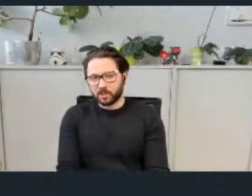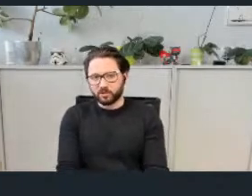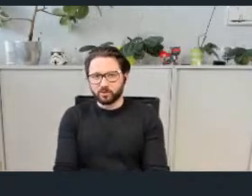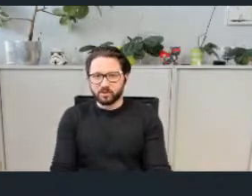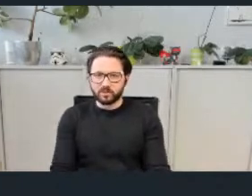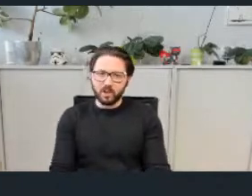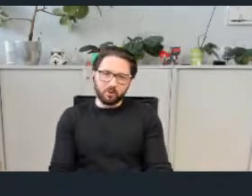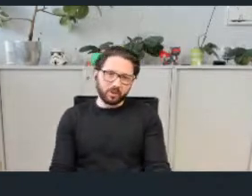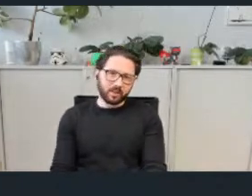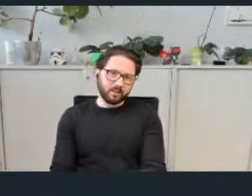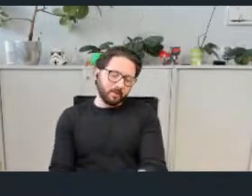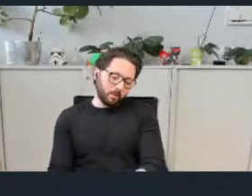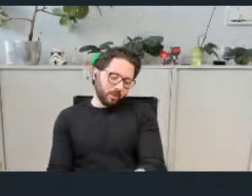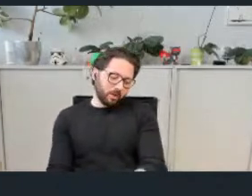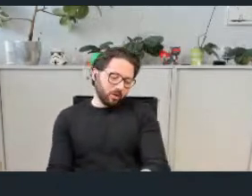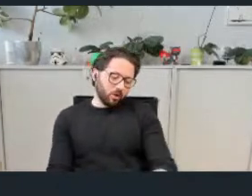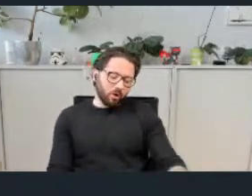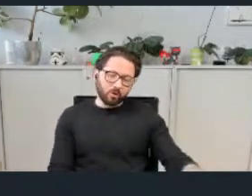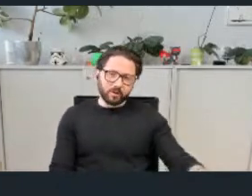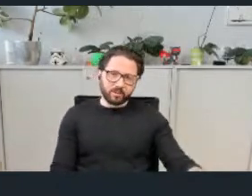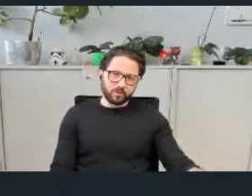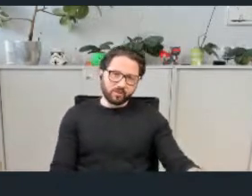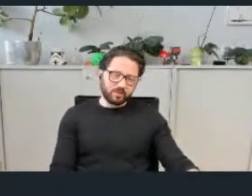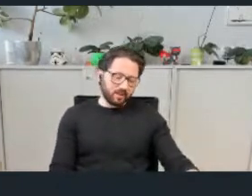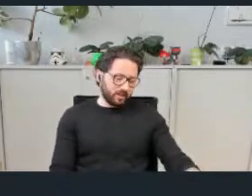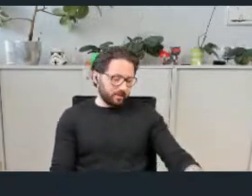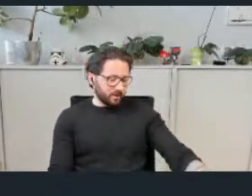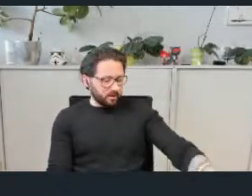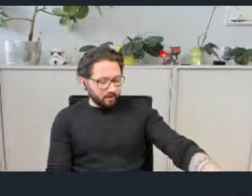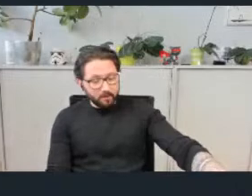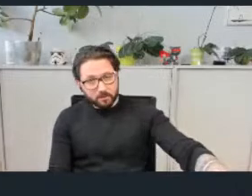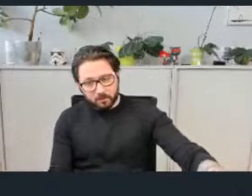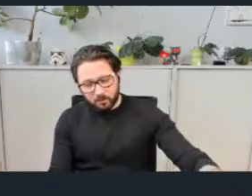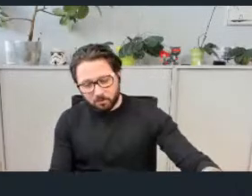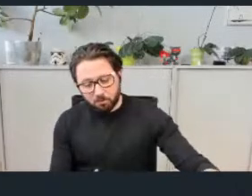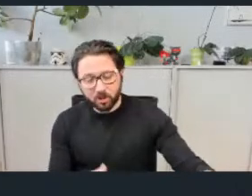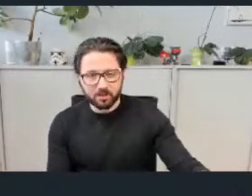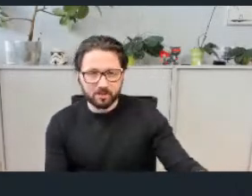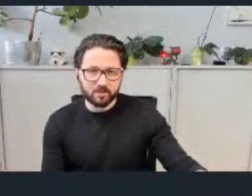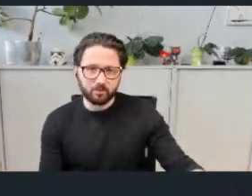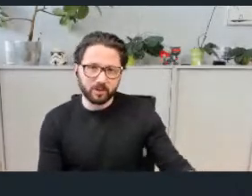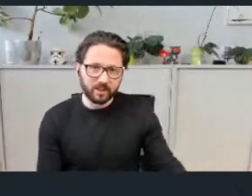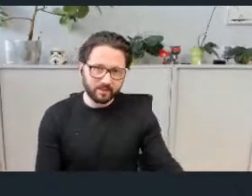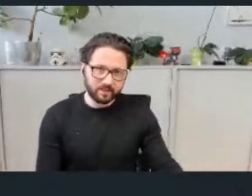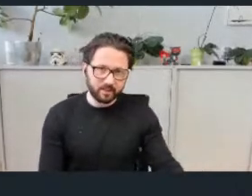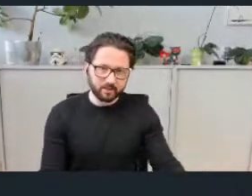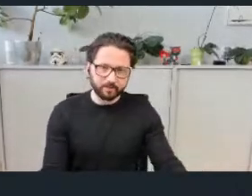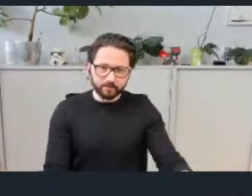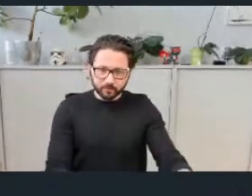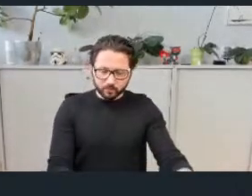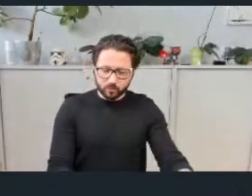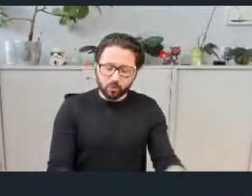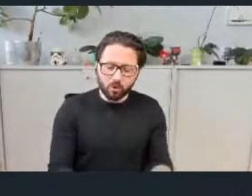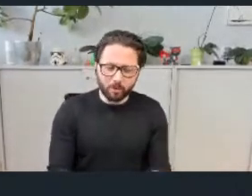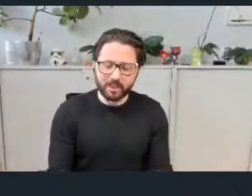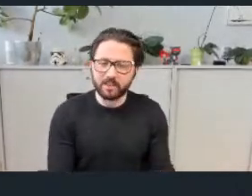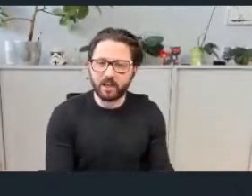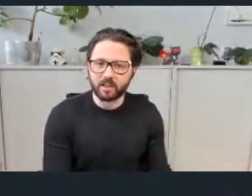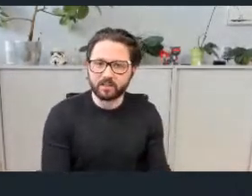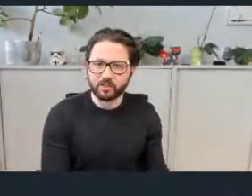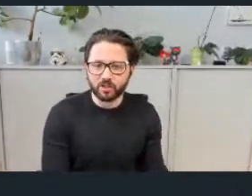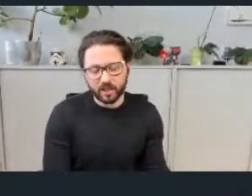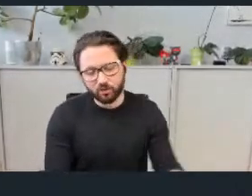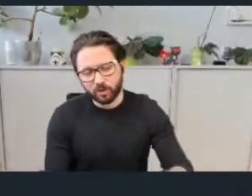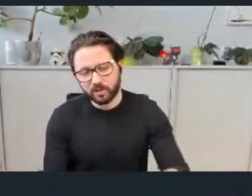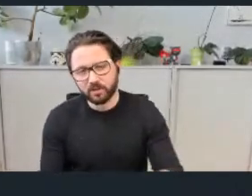Language where we can use it, we can already use the models we tested over